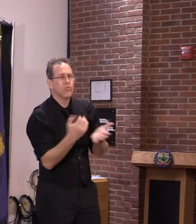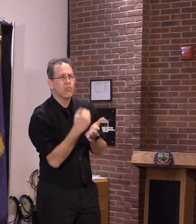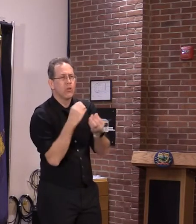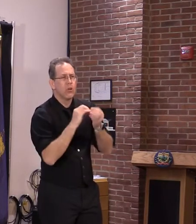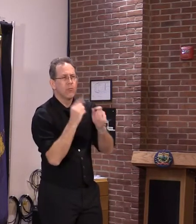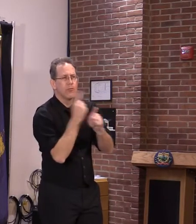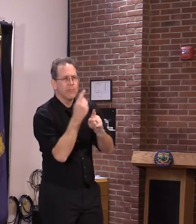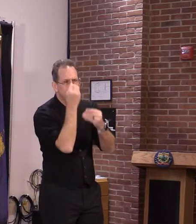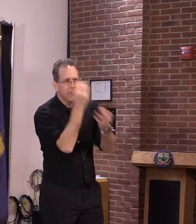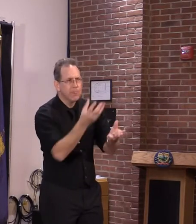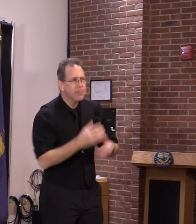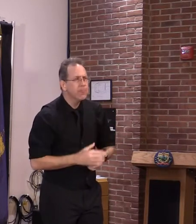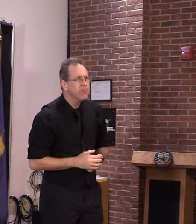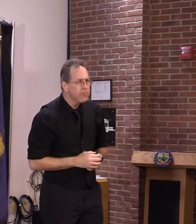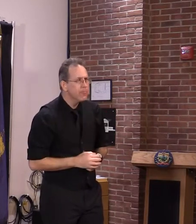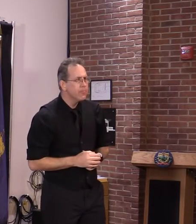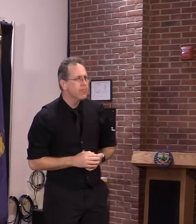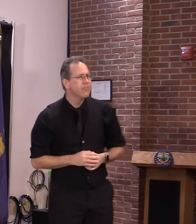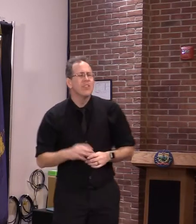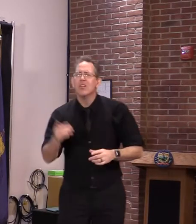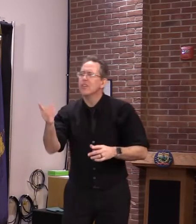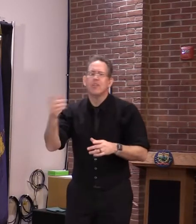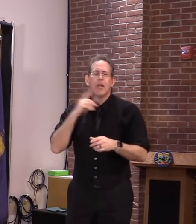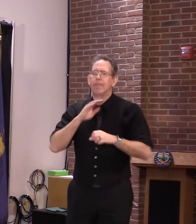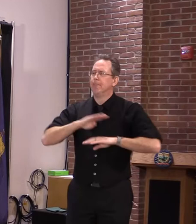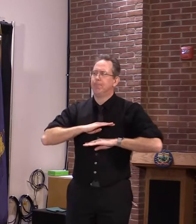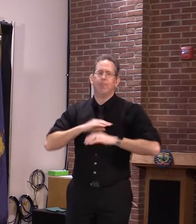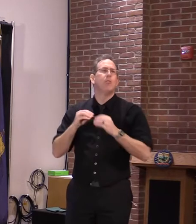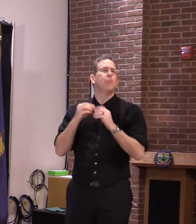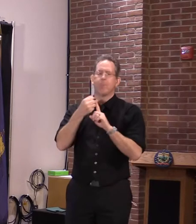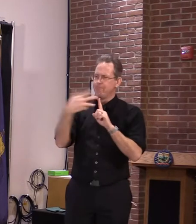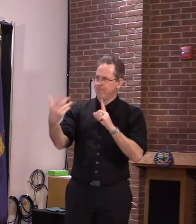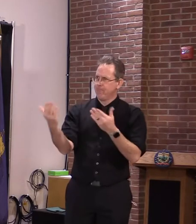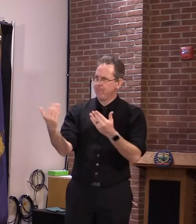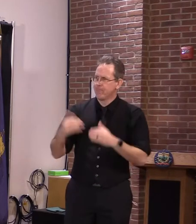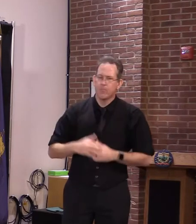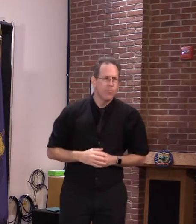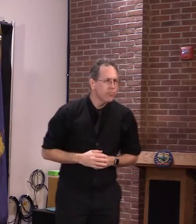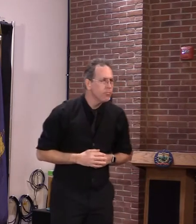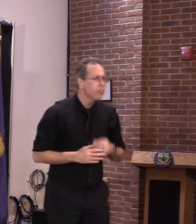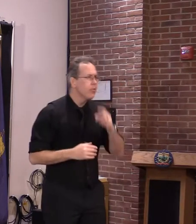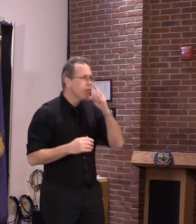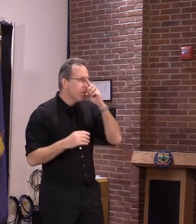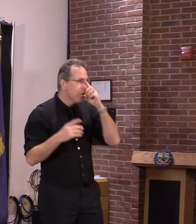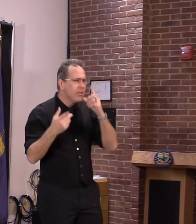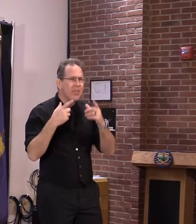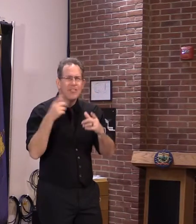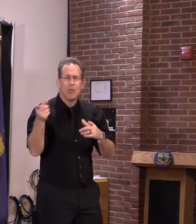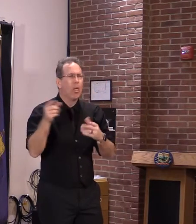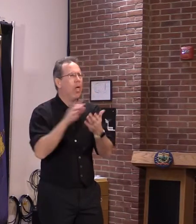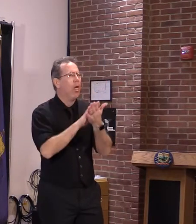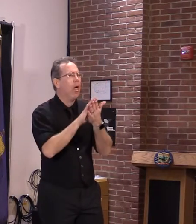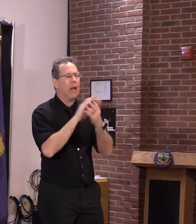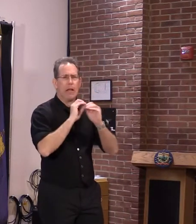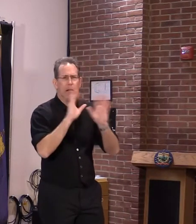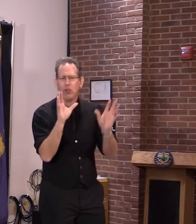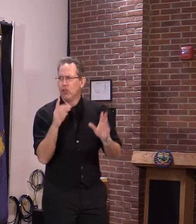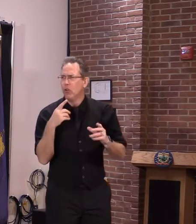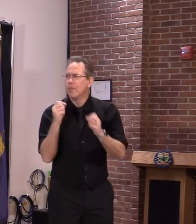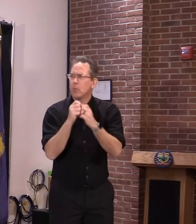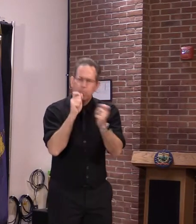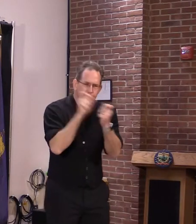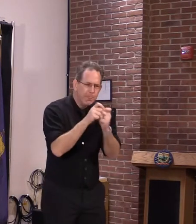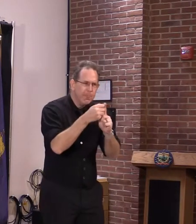So could you expand on that a little bit? I'm sorry, I'm missing the context of that. Yeah, so our